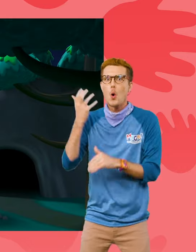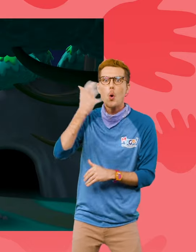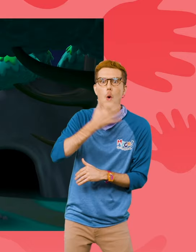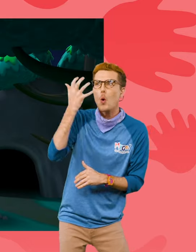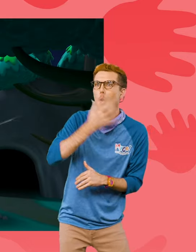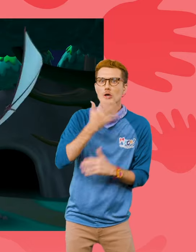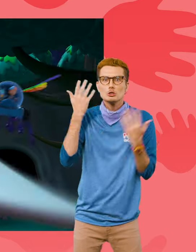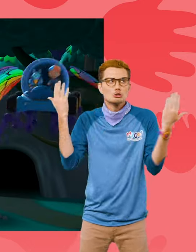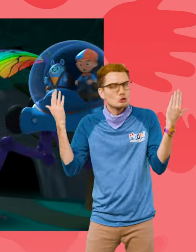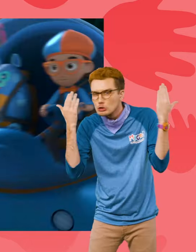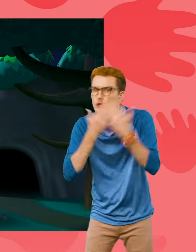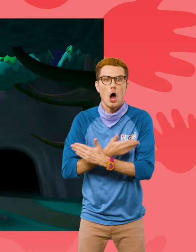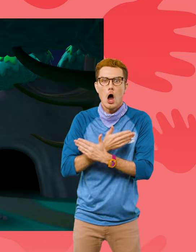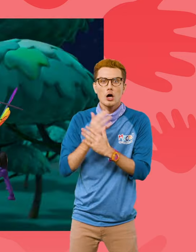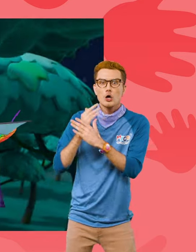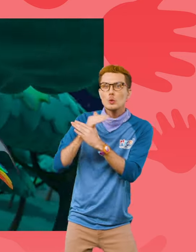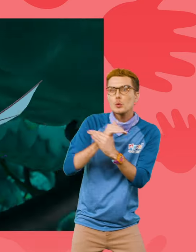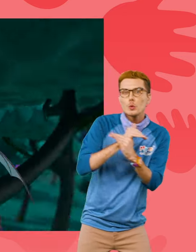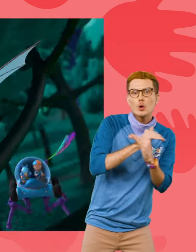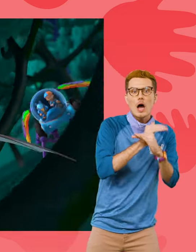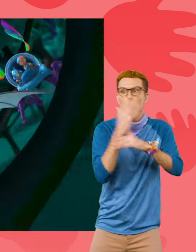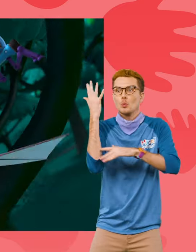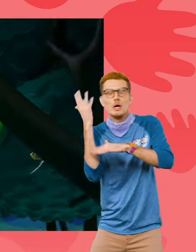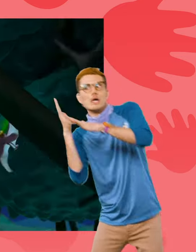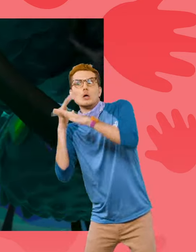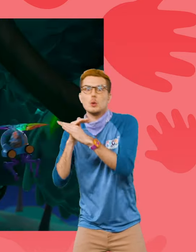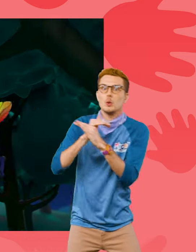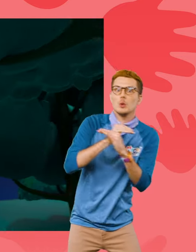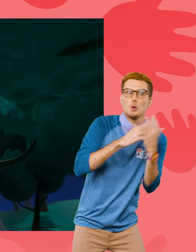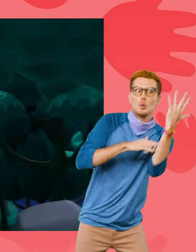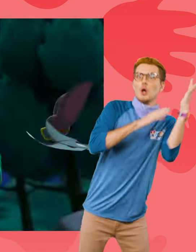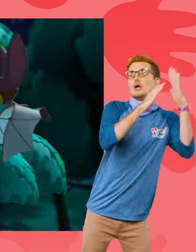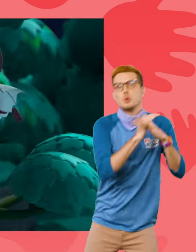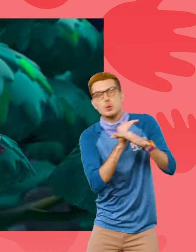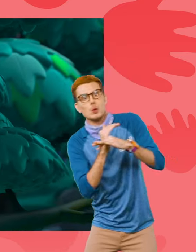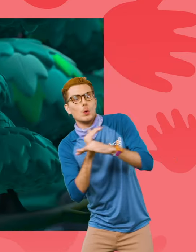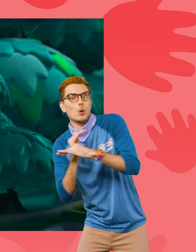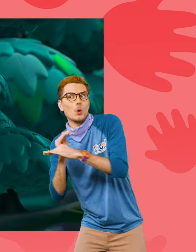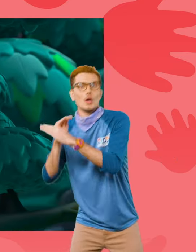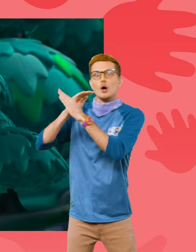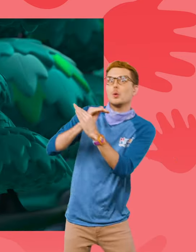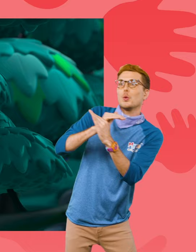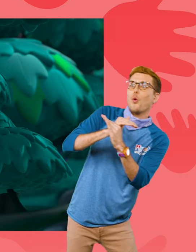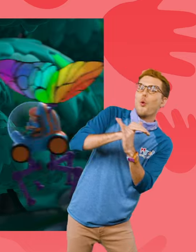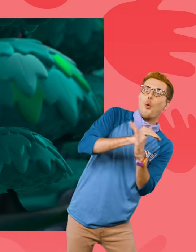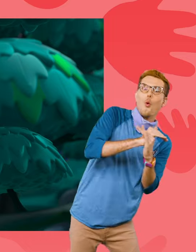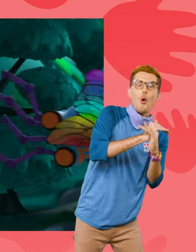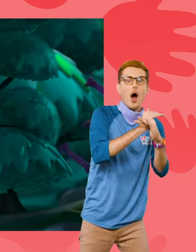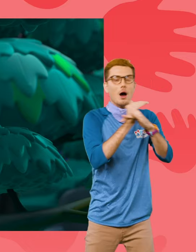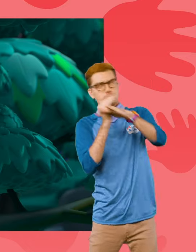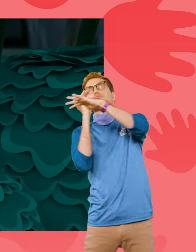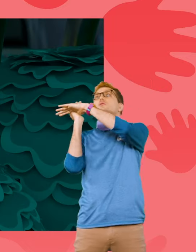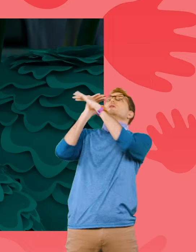Whoa, it's so dark. Twigs, Rog, look out!